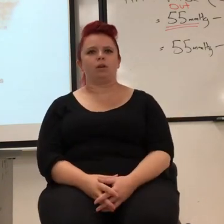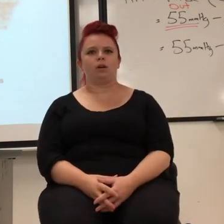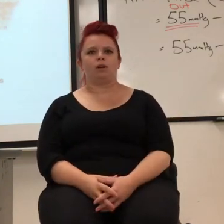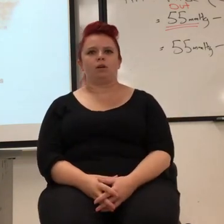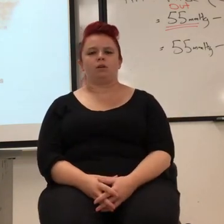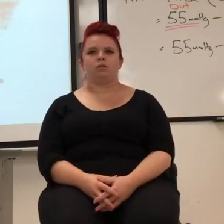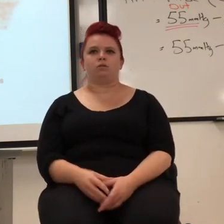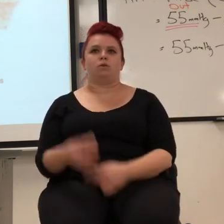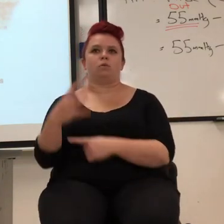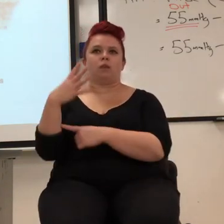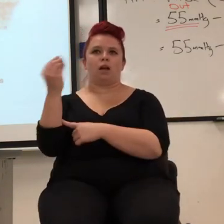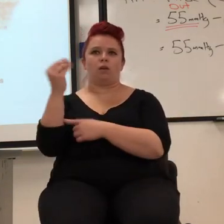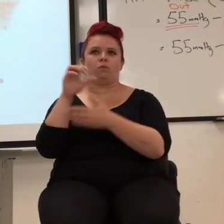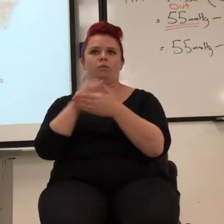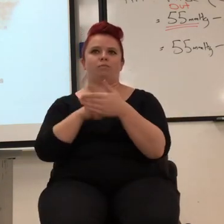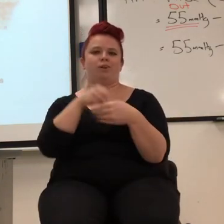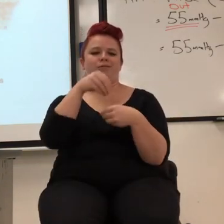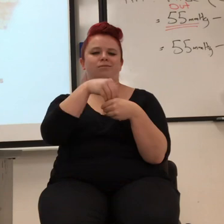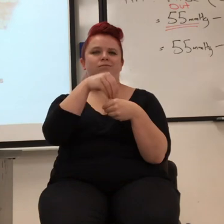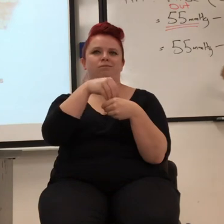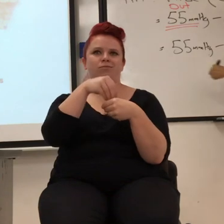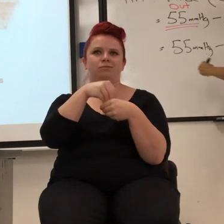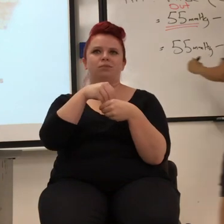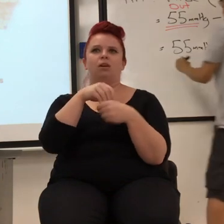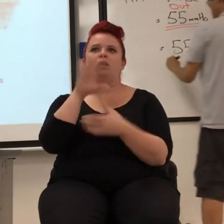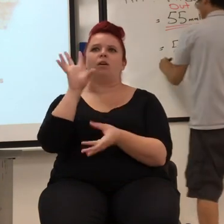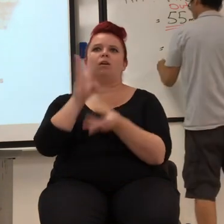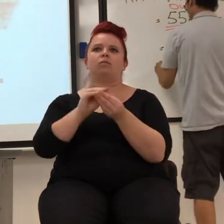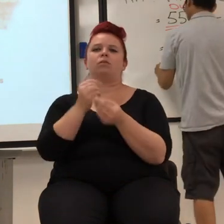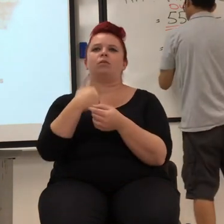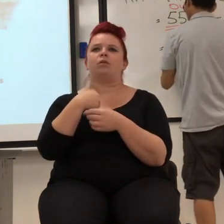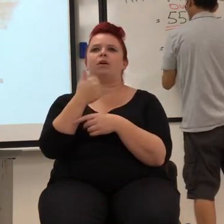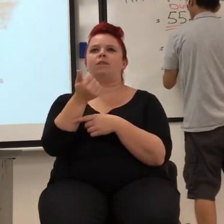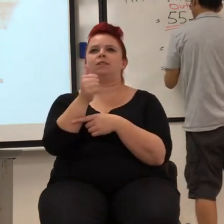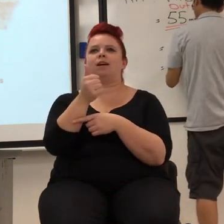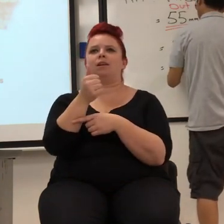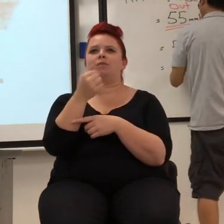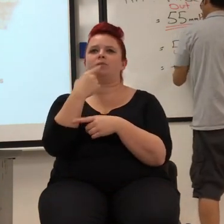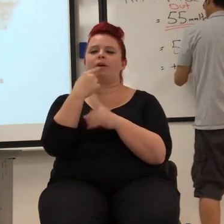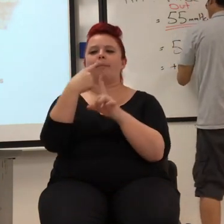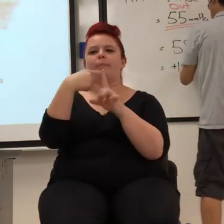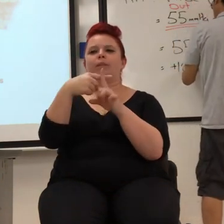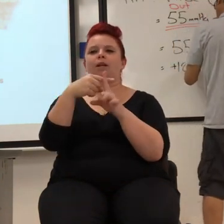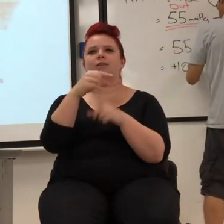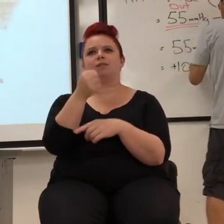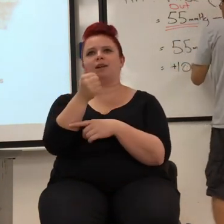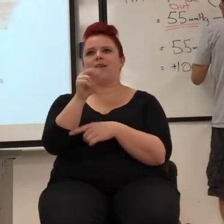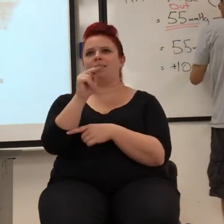Out minus in. You have a net 10, called a plus 10.